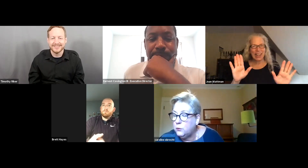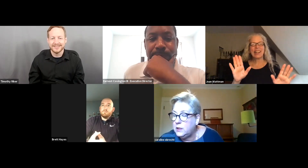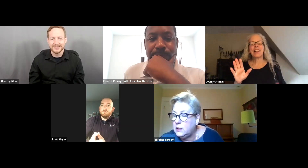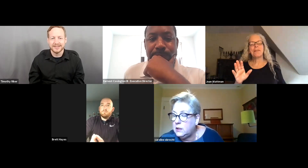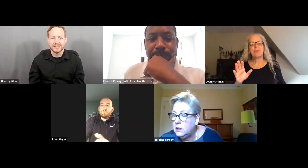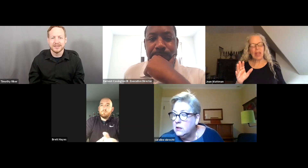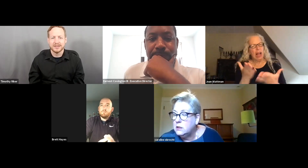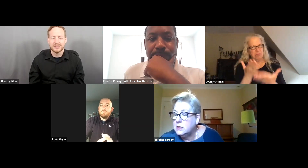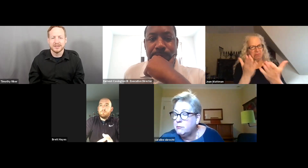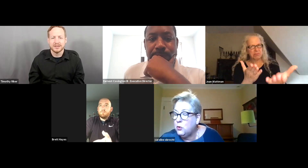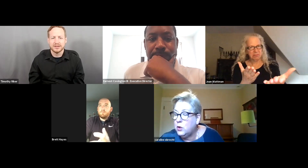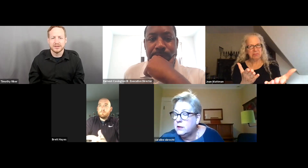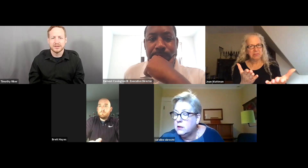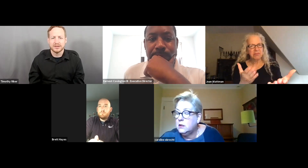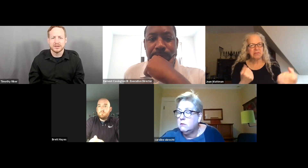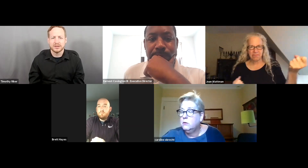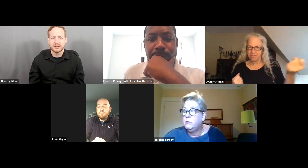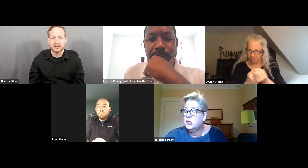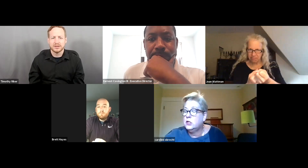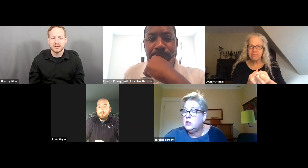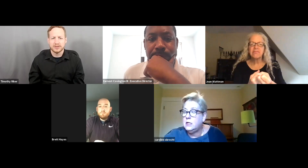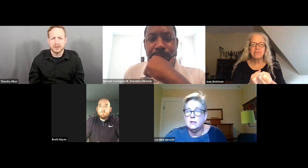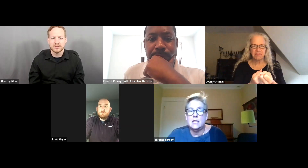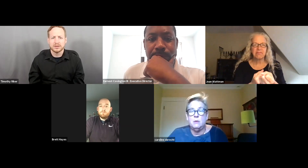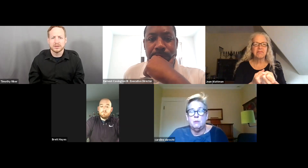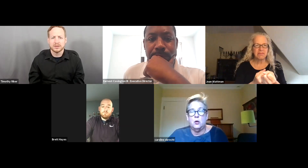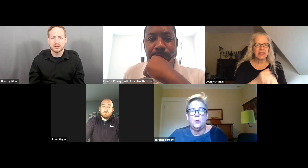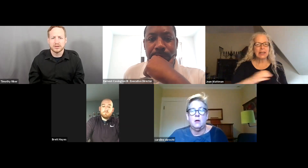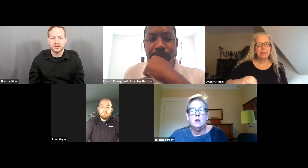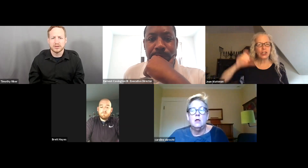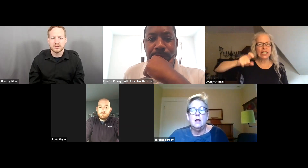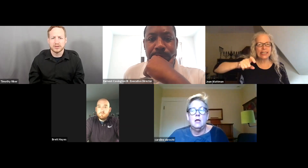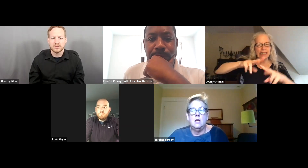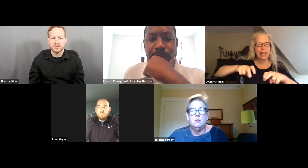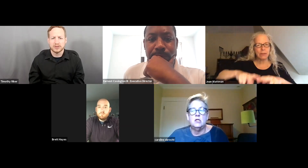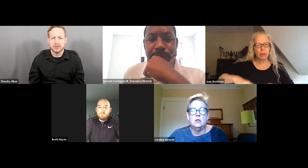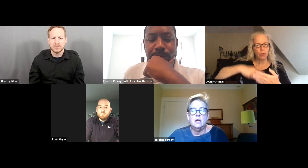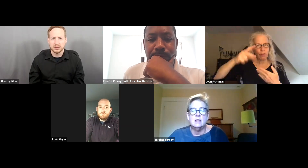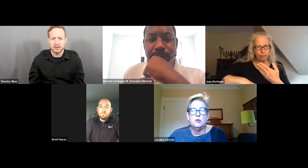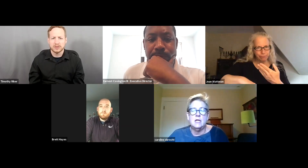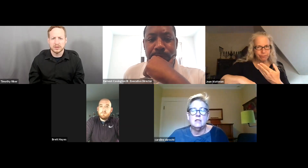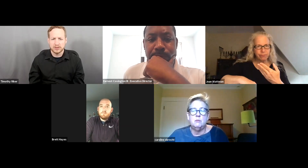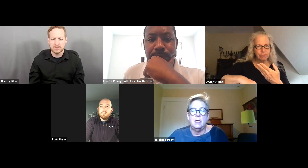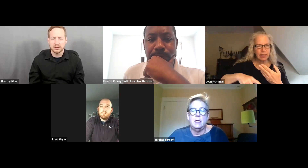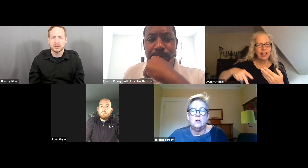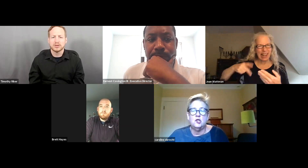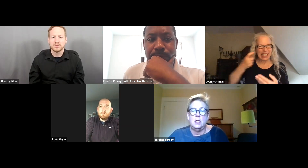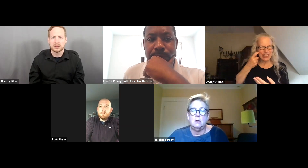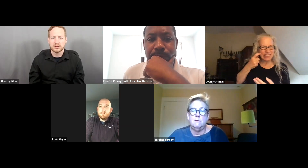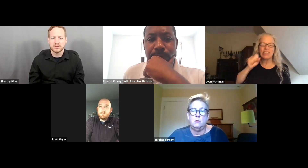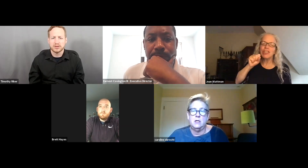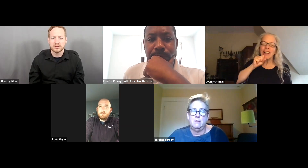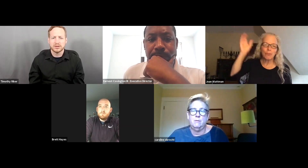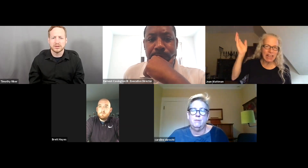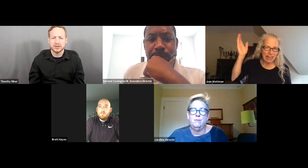recommend that we support the Commission Needs Assessment Program, particularly as presented by